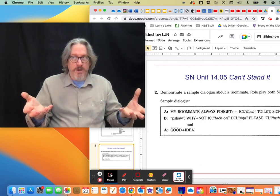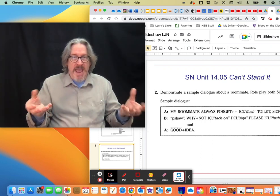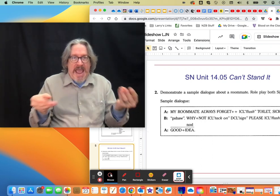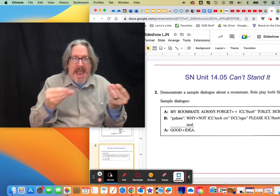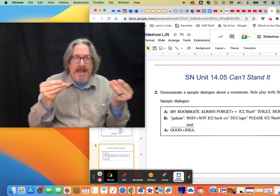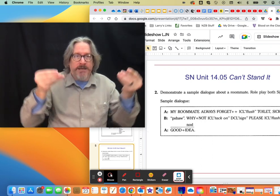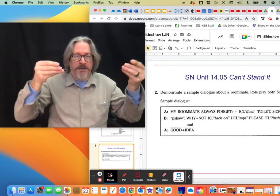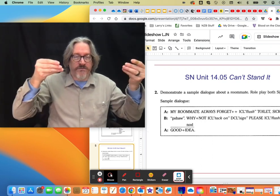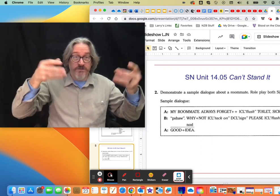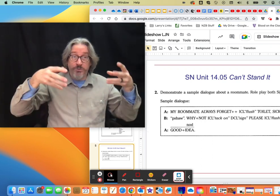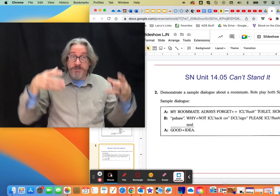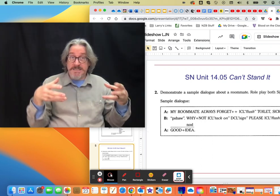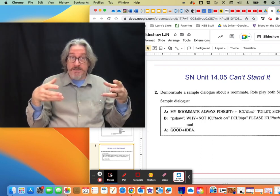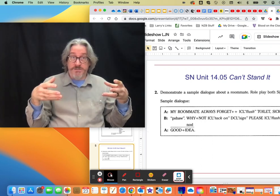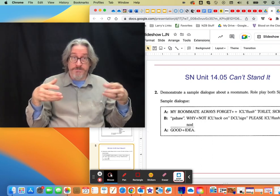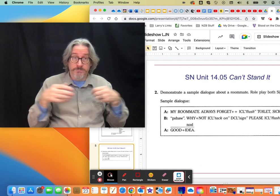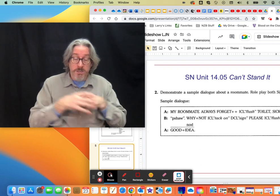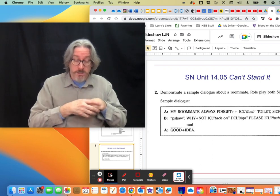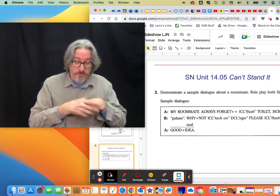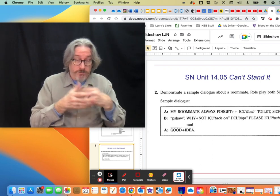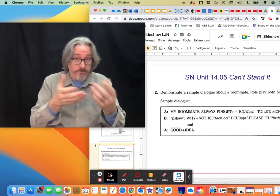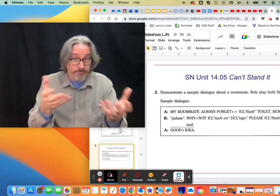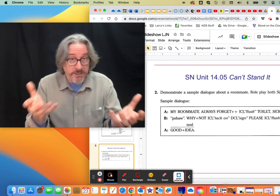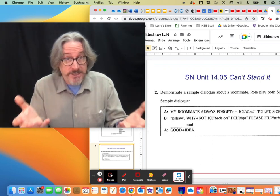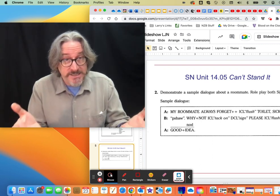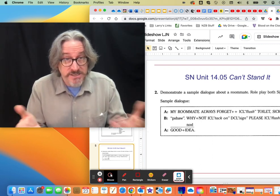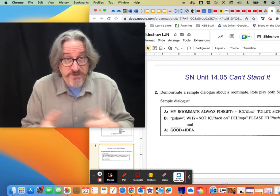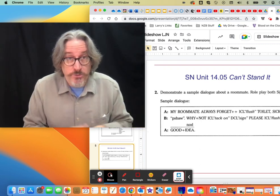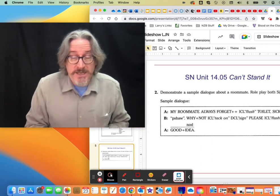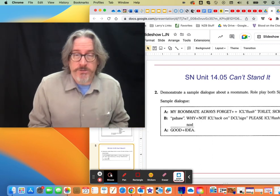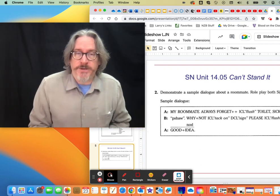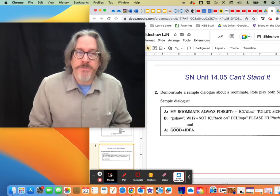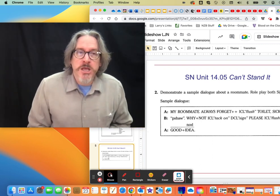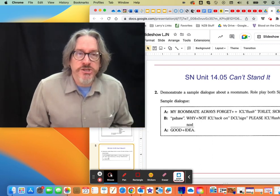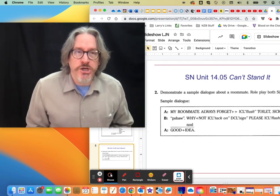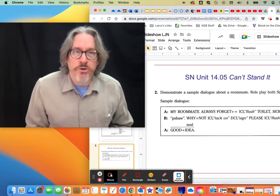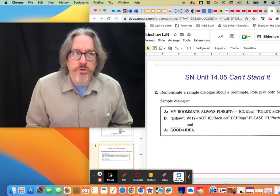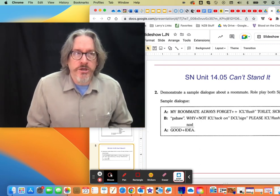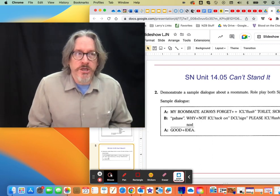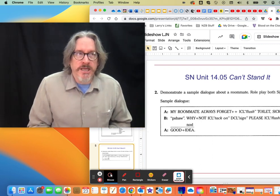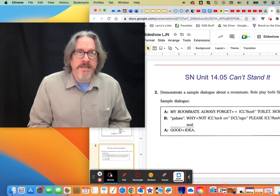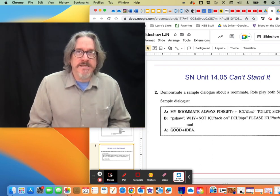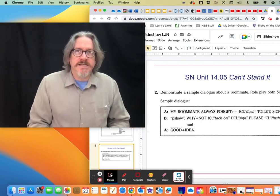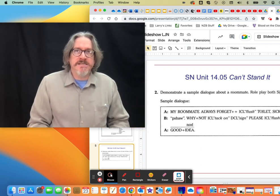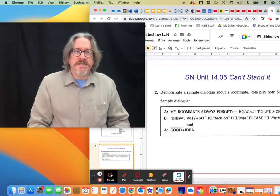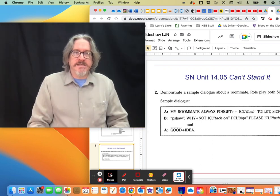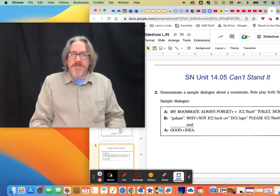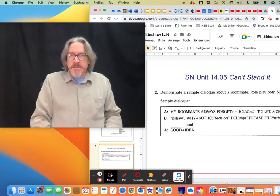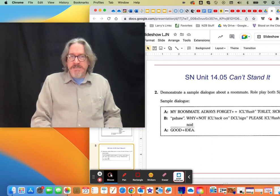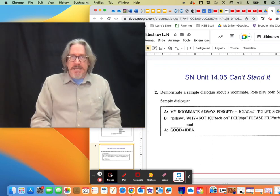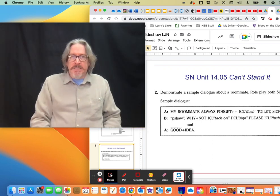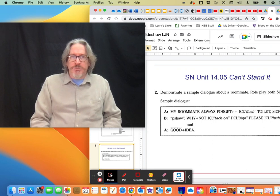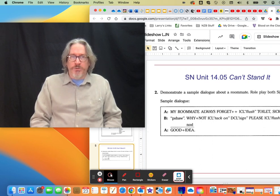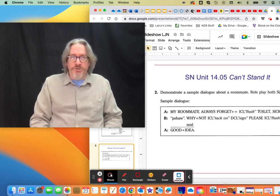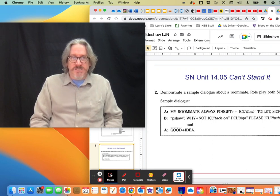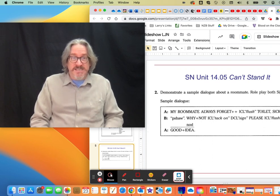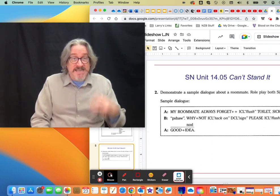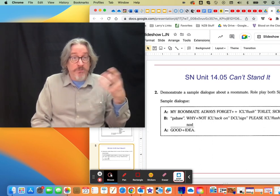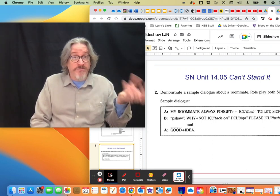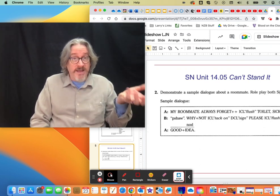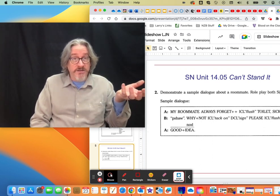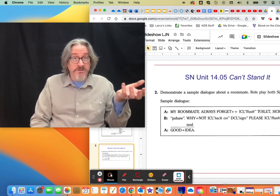to add visual details, clearly, because it's a visual language, right? So in the sense that sometimes in English, we'll